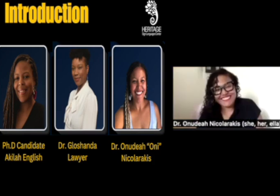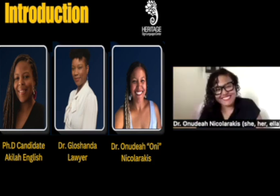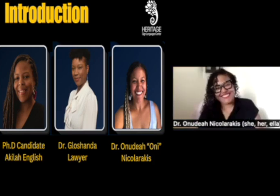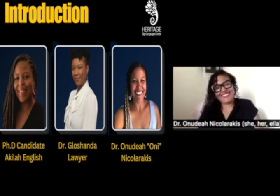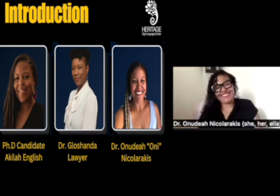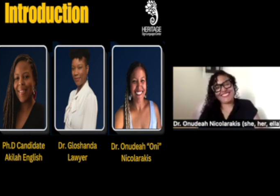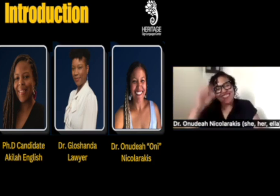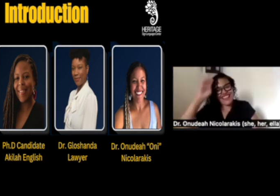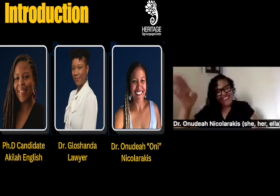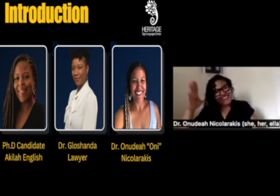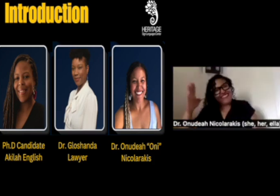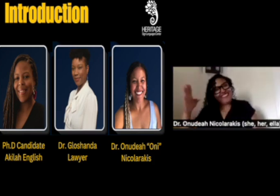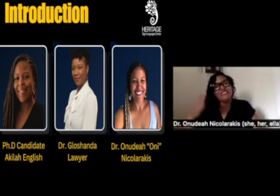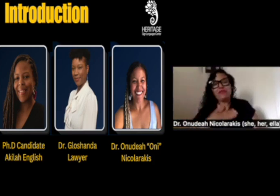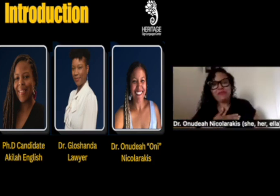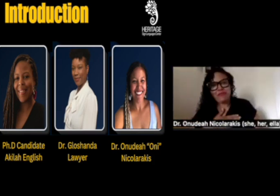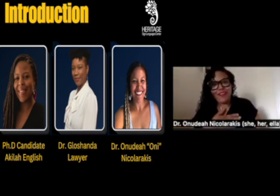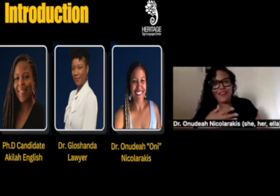you. And next up, we'll have Dr. Oni.